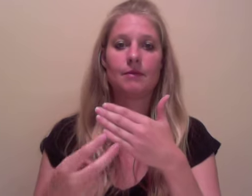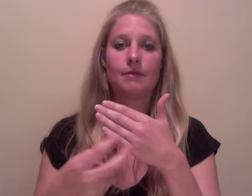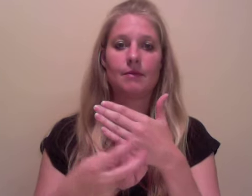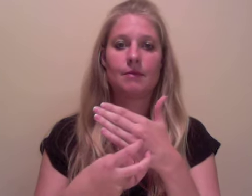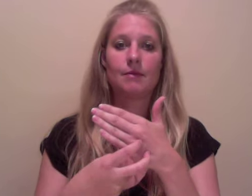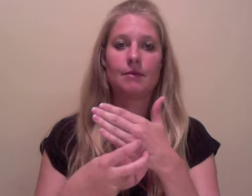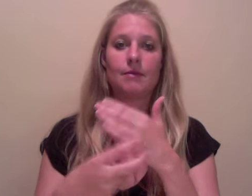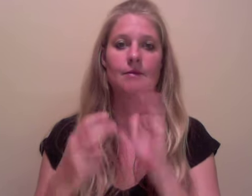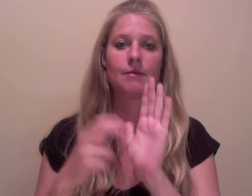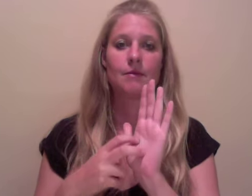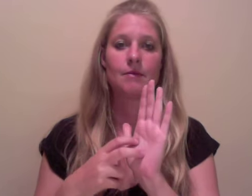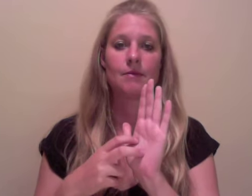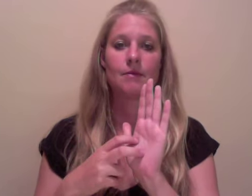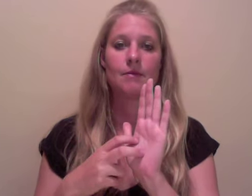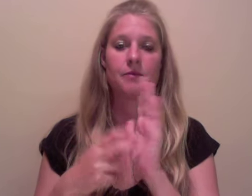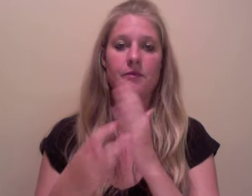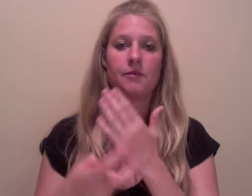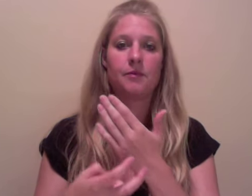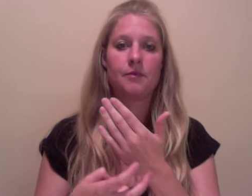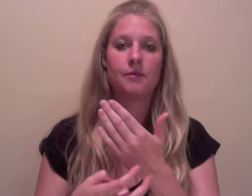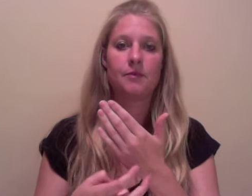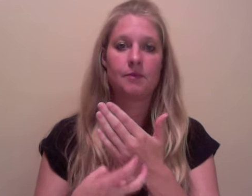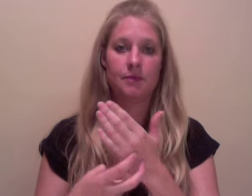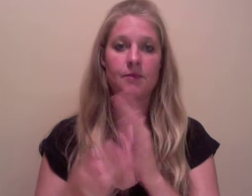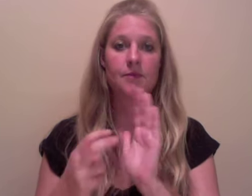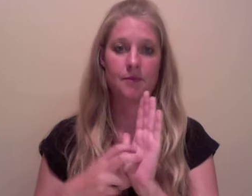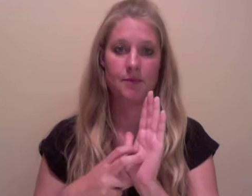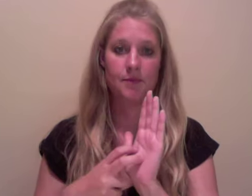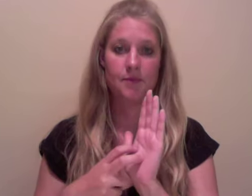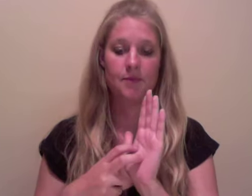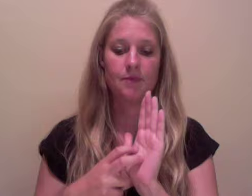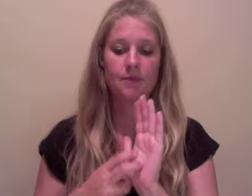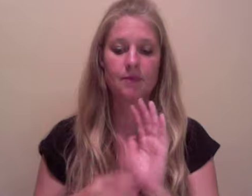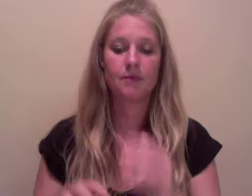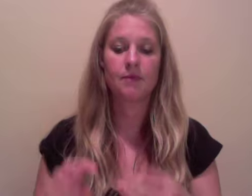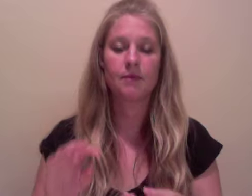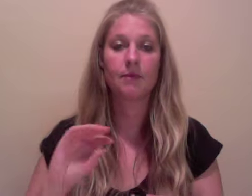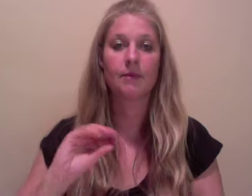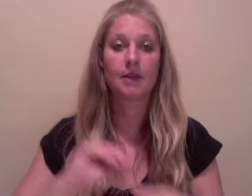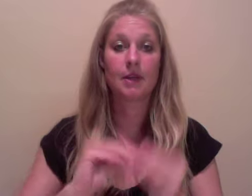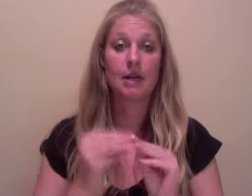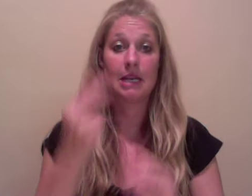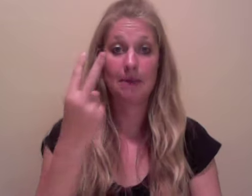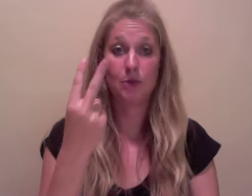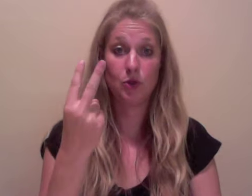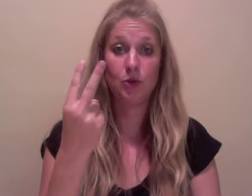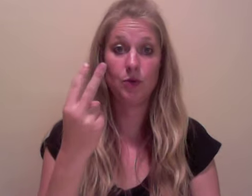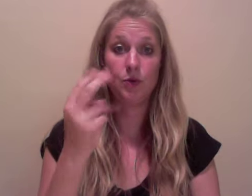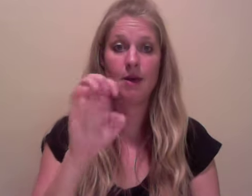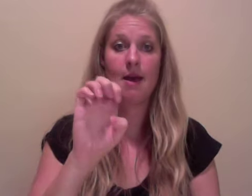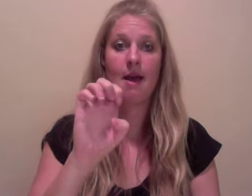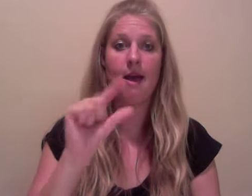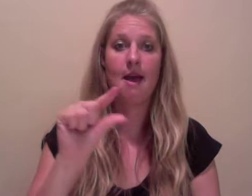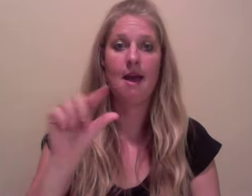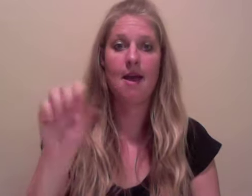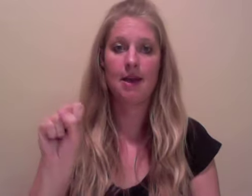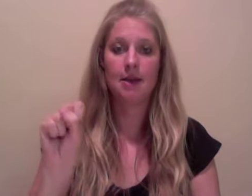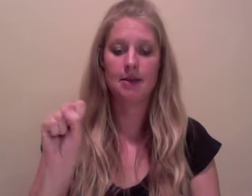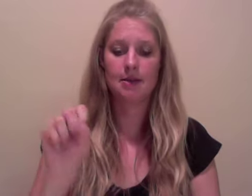Okay, so from the back of your hand to the front of your hand. Remember, your dominant hand is the one that's doing the movement with the 2 fingers. Number 2 is